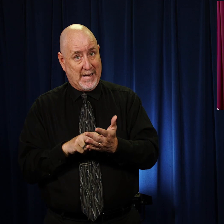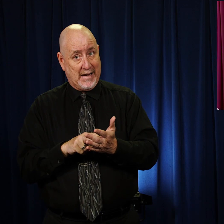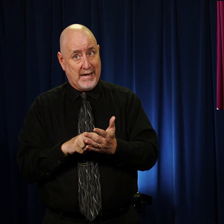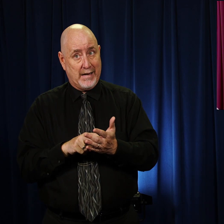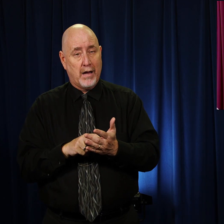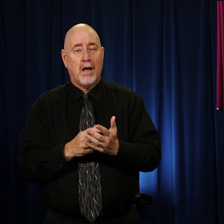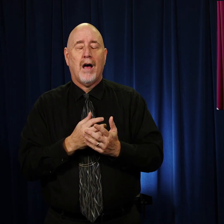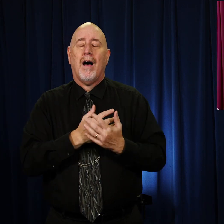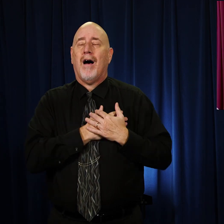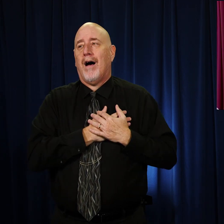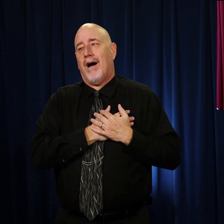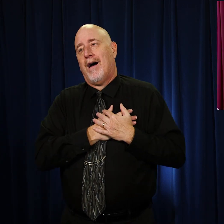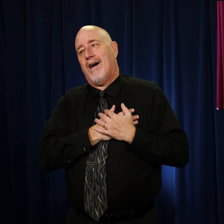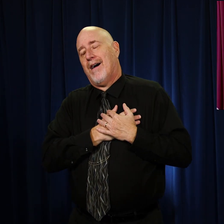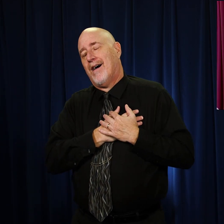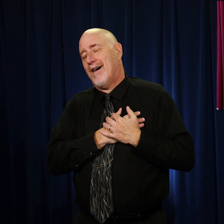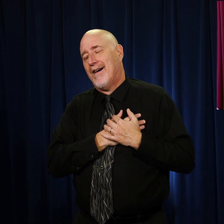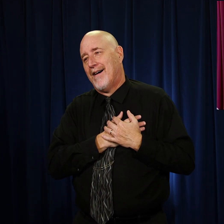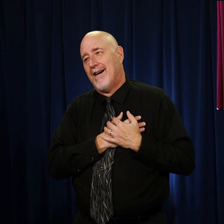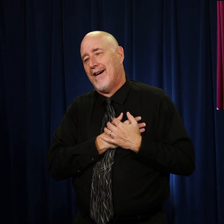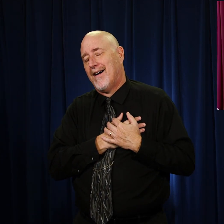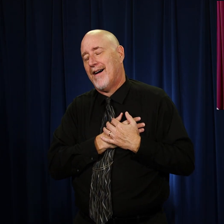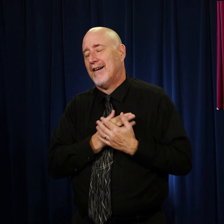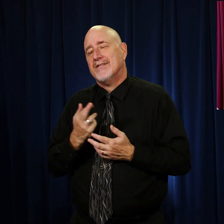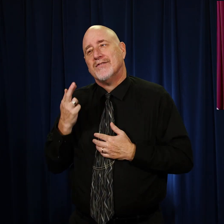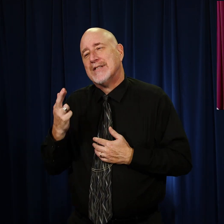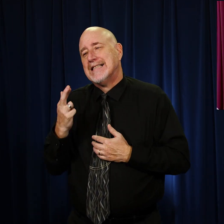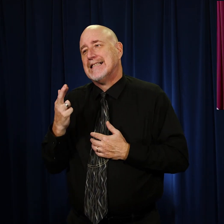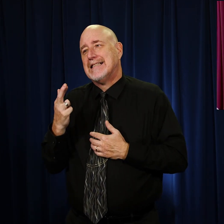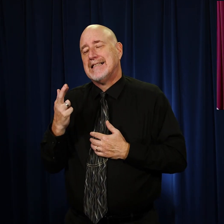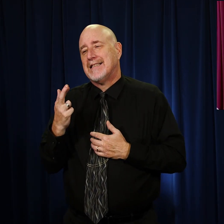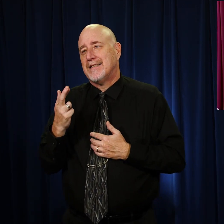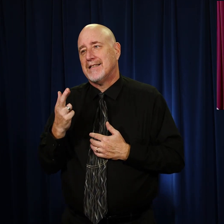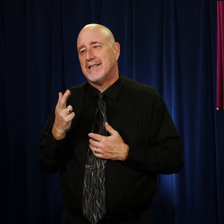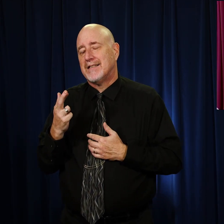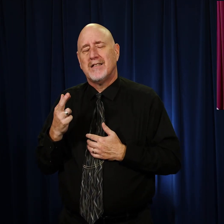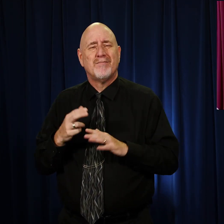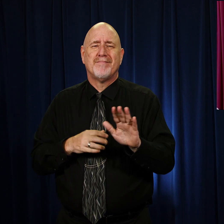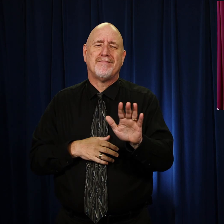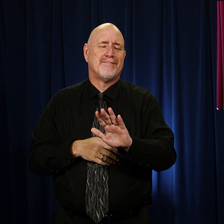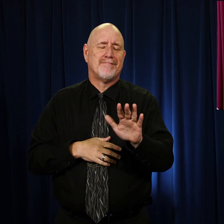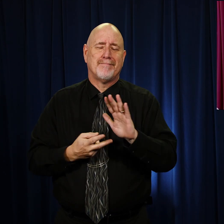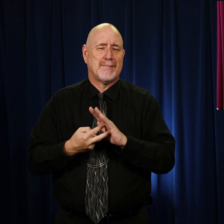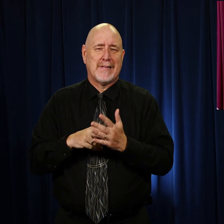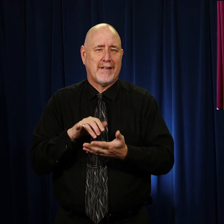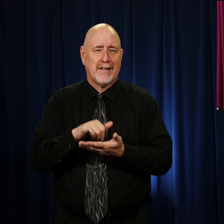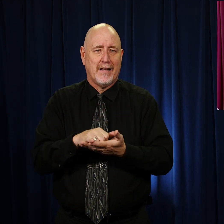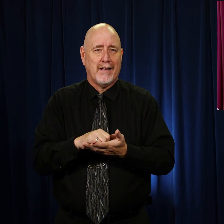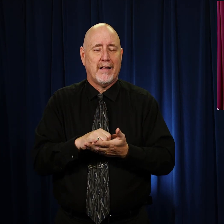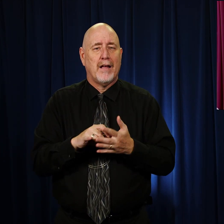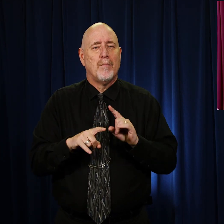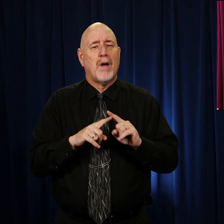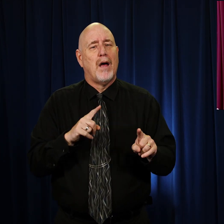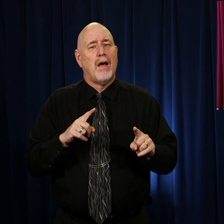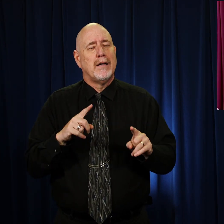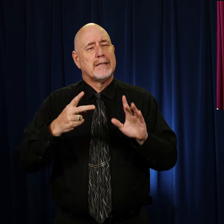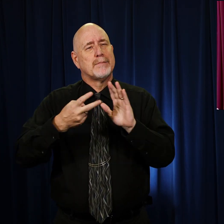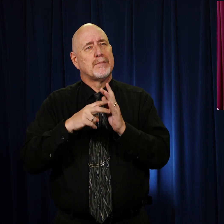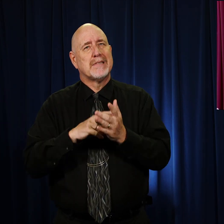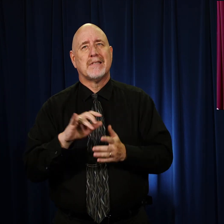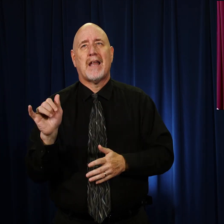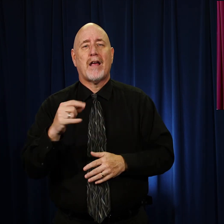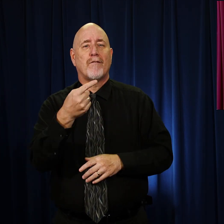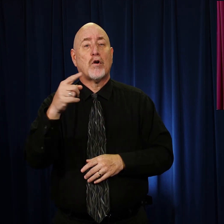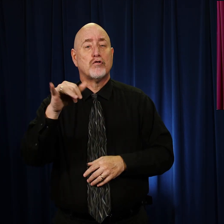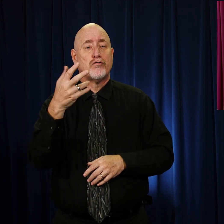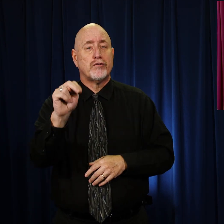about a warm feeling of coziness and friendship and so on with them. But this is like